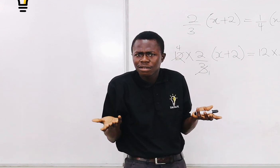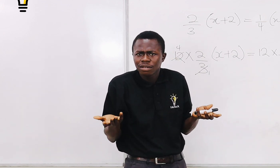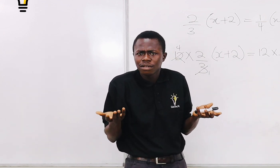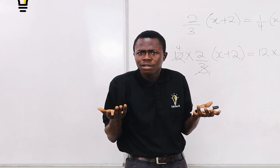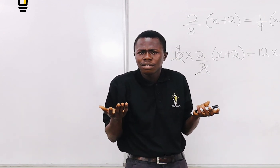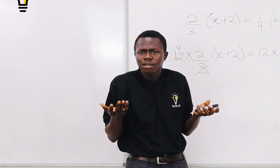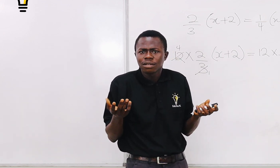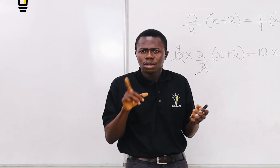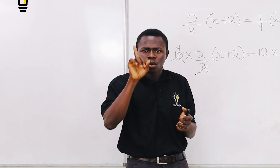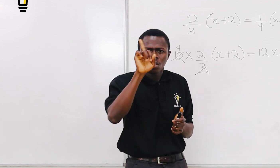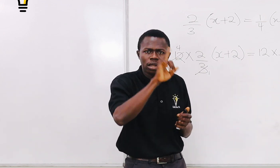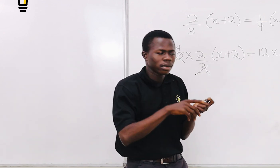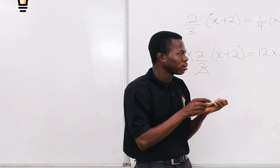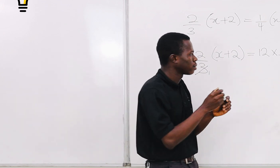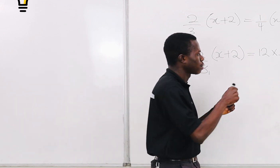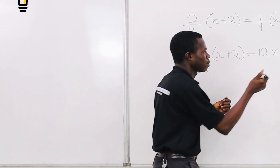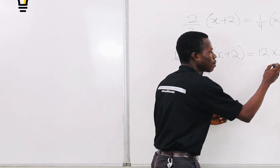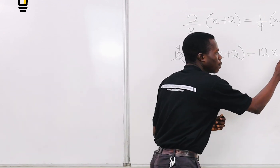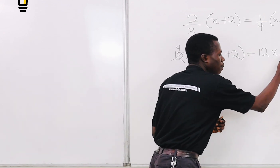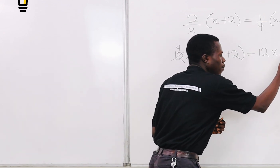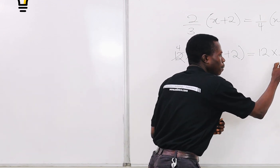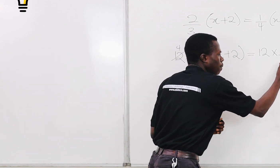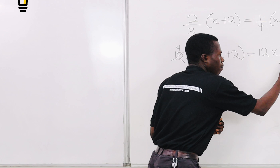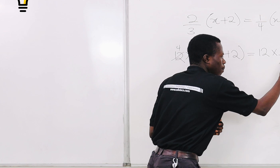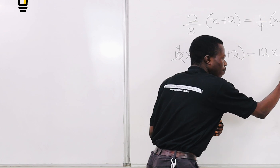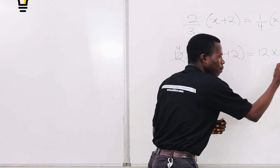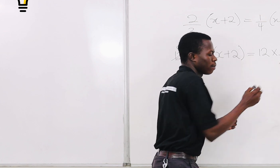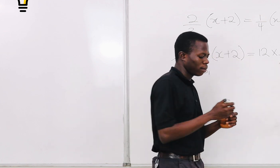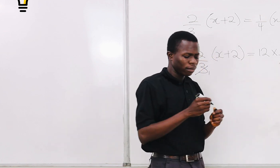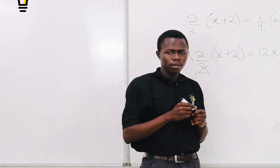12. So first off, 4 divided by itself, the answer will be 1.